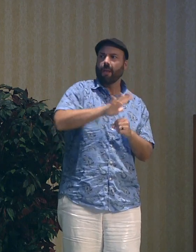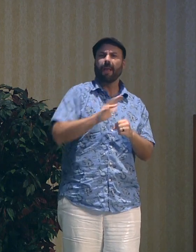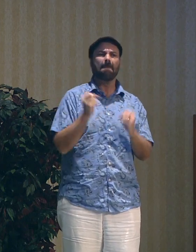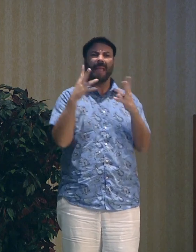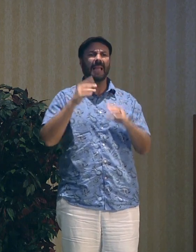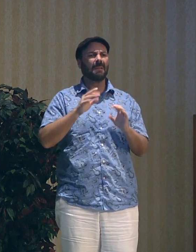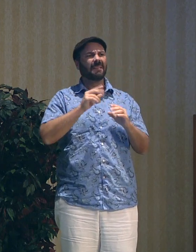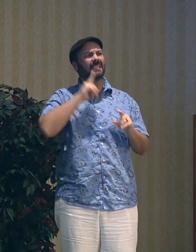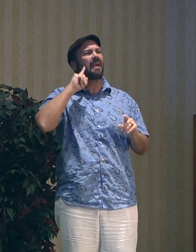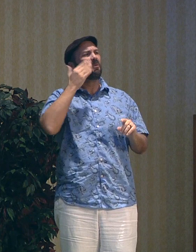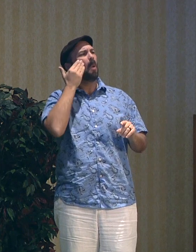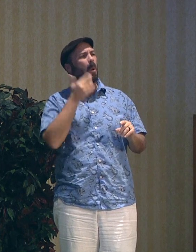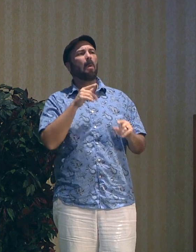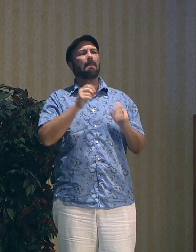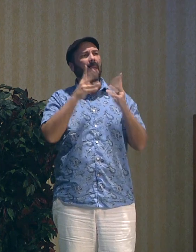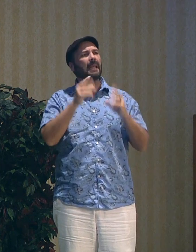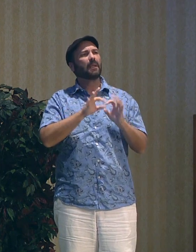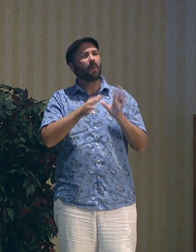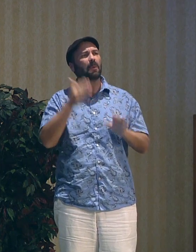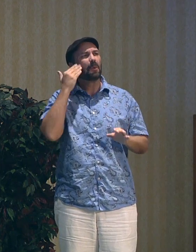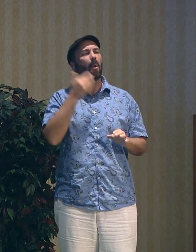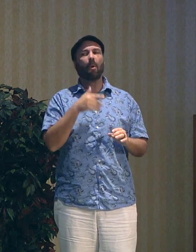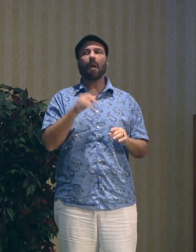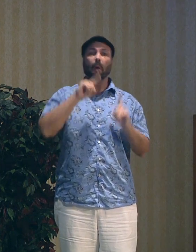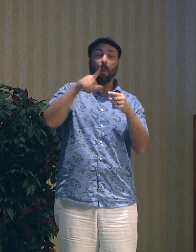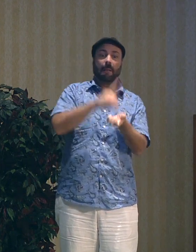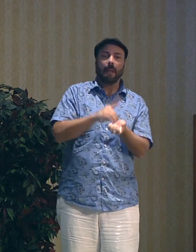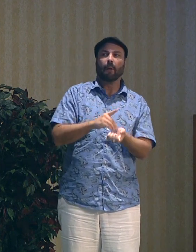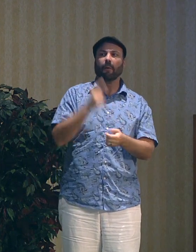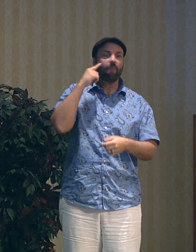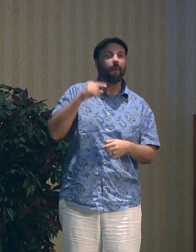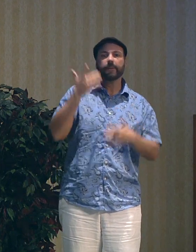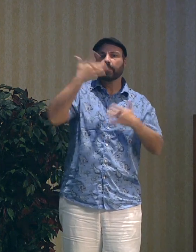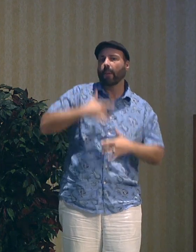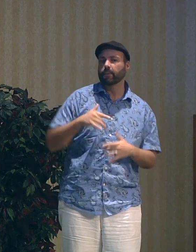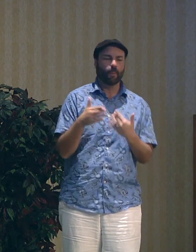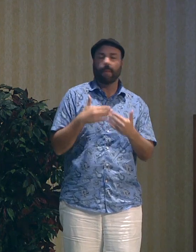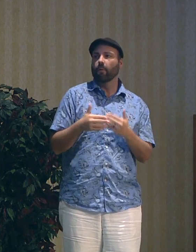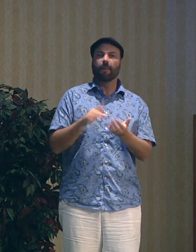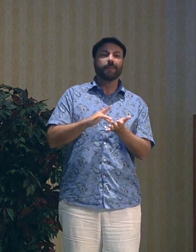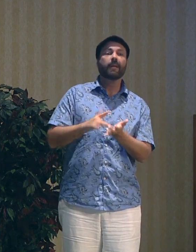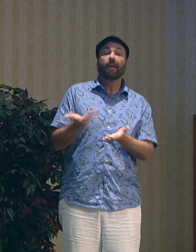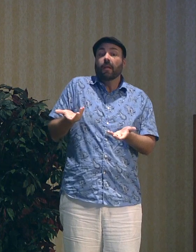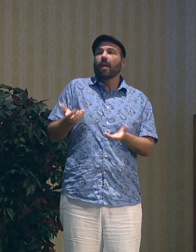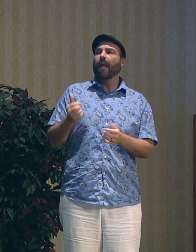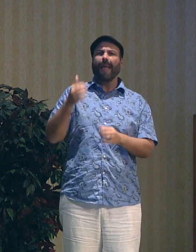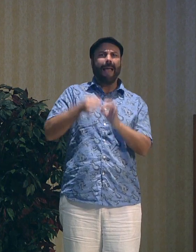deaf people in that area, and it would be likely that